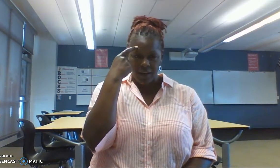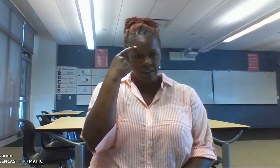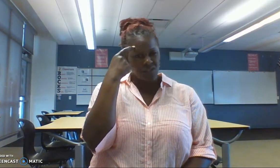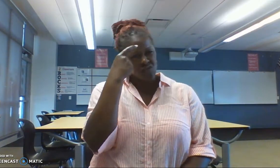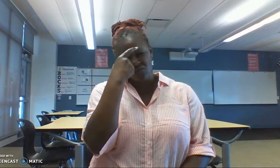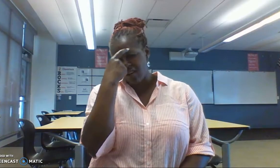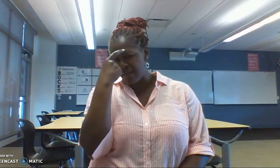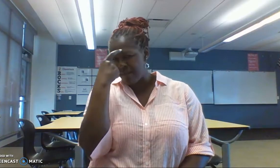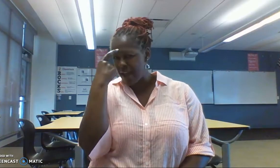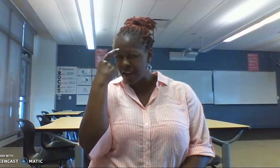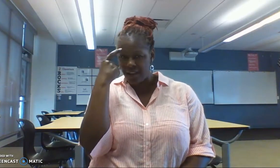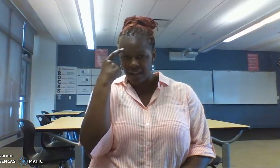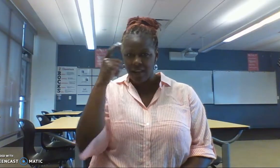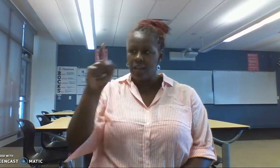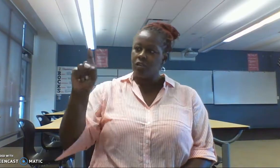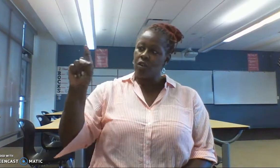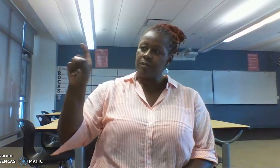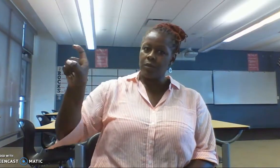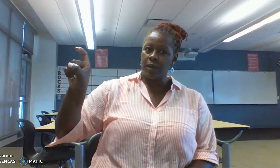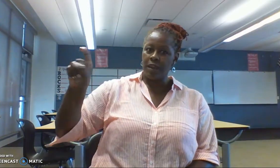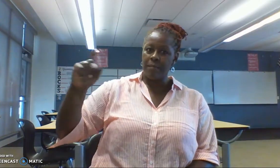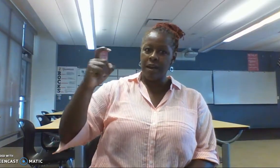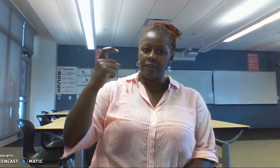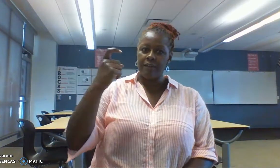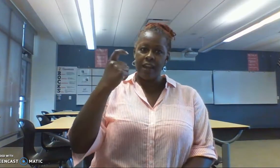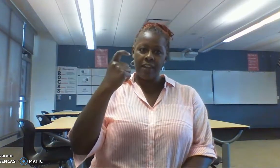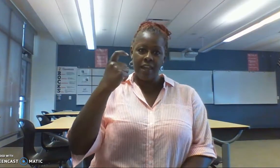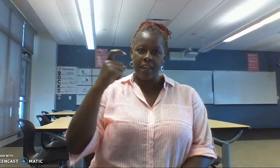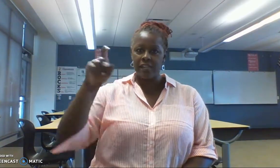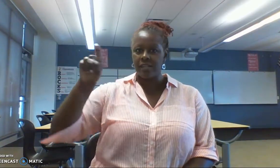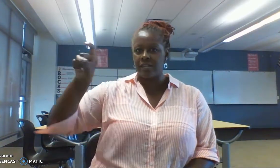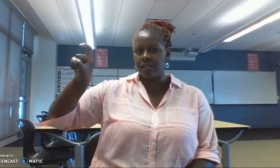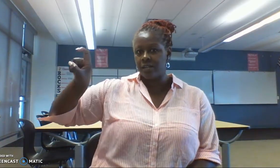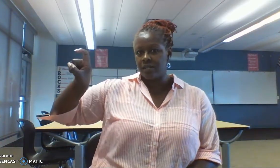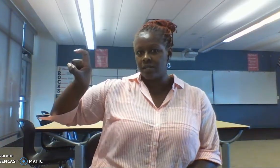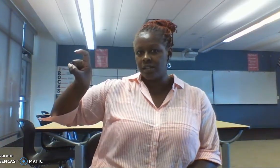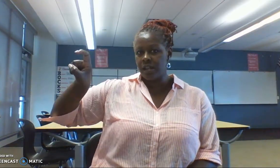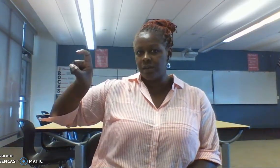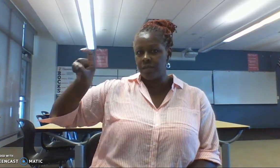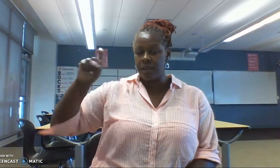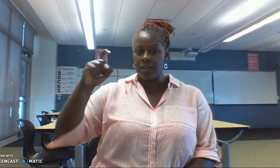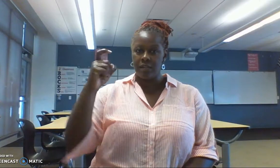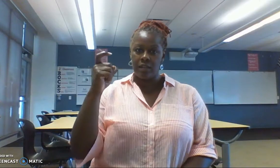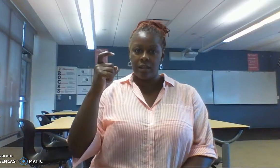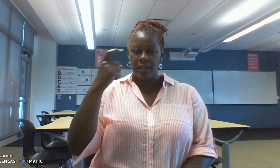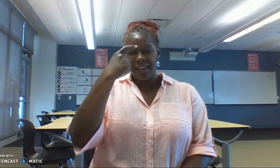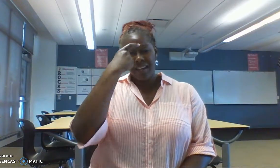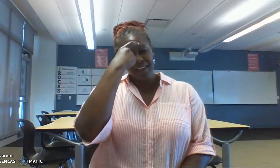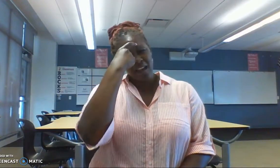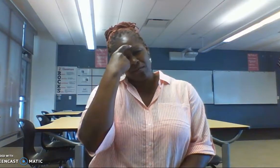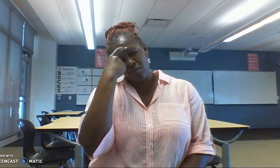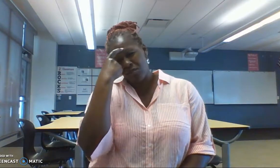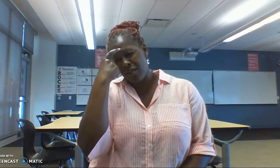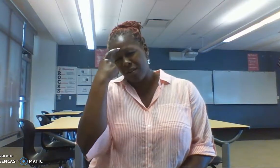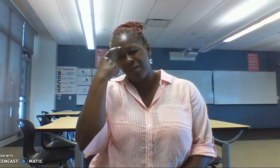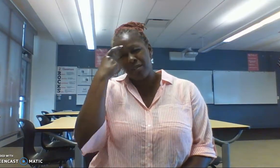is traumatic. So I'm doing a modified X. Notice how it's bent. And I'm just